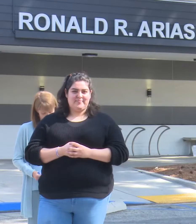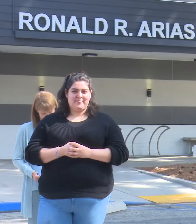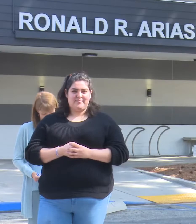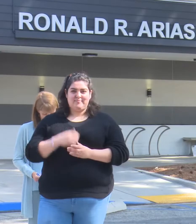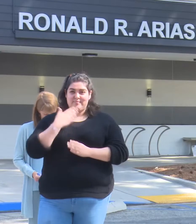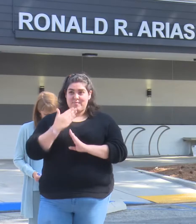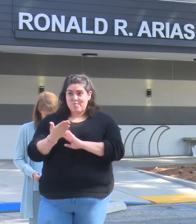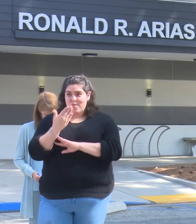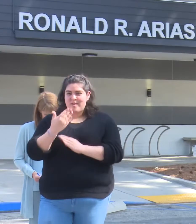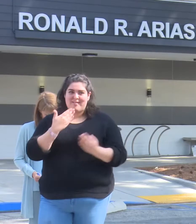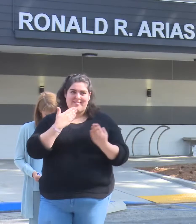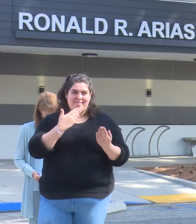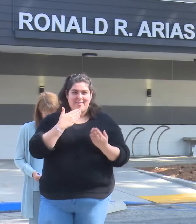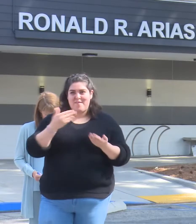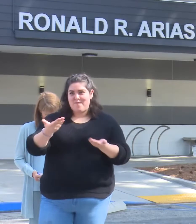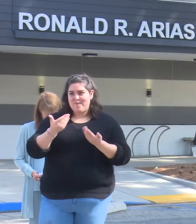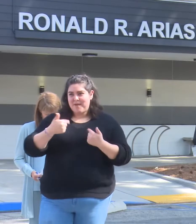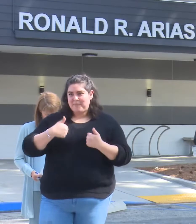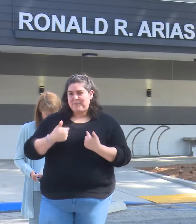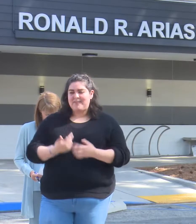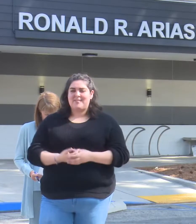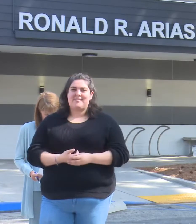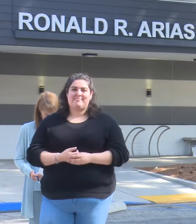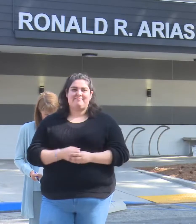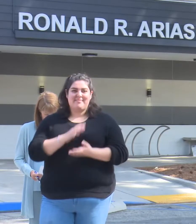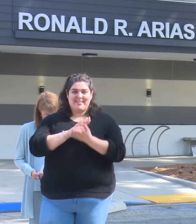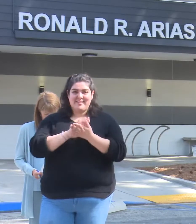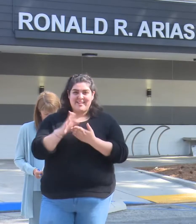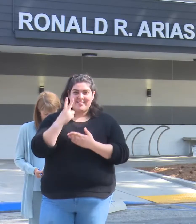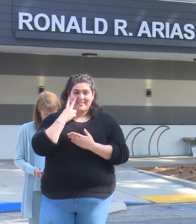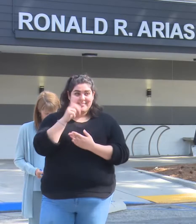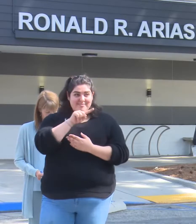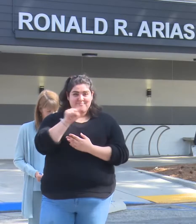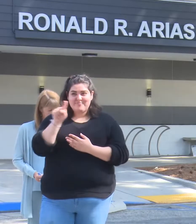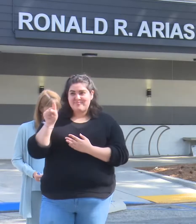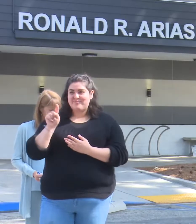Good morning. Thank you for inviting me, and nice to see all of you.